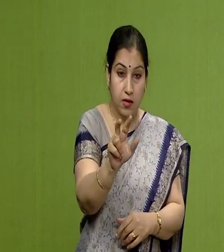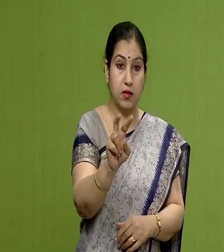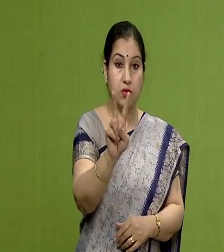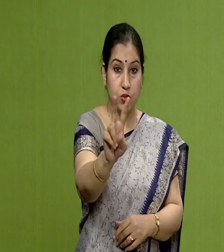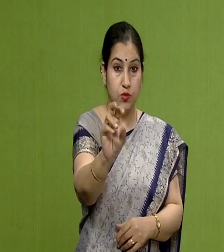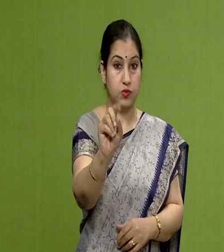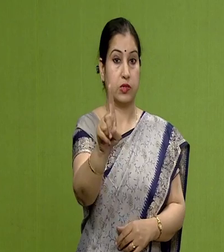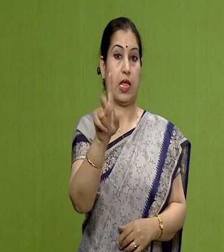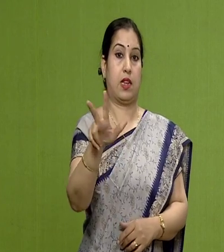2018.